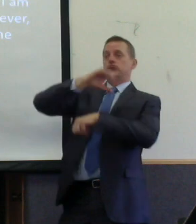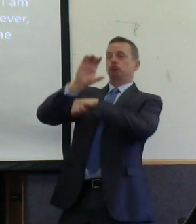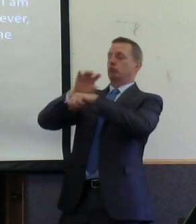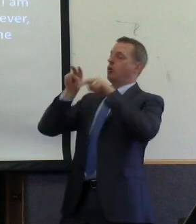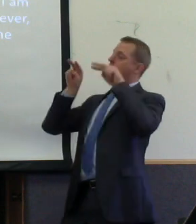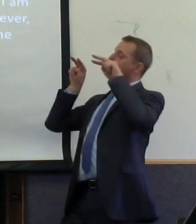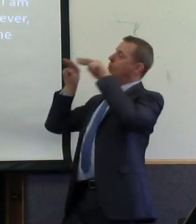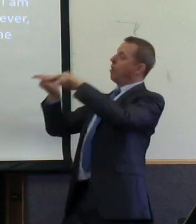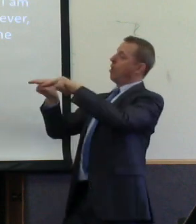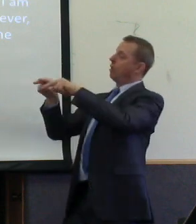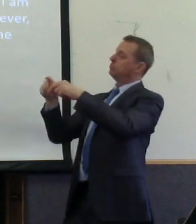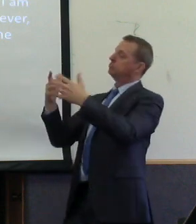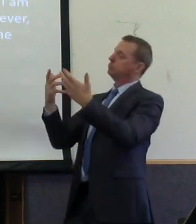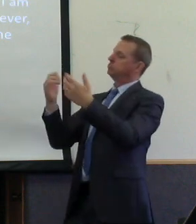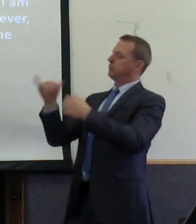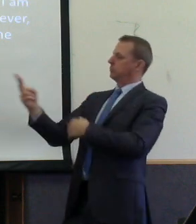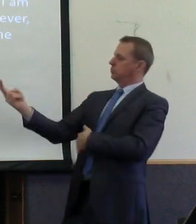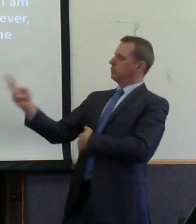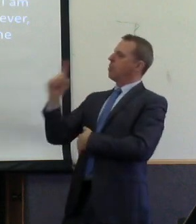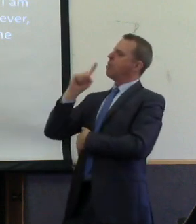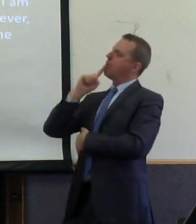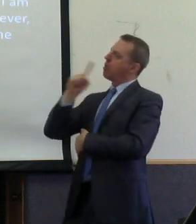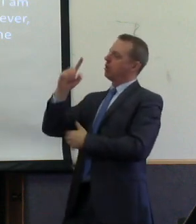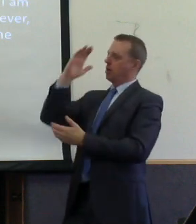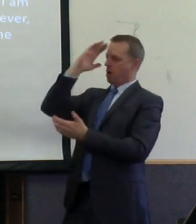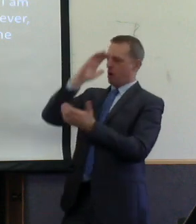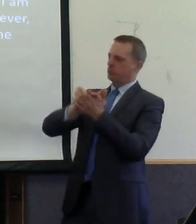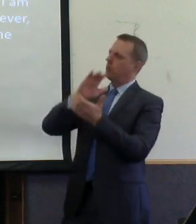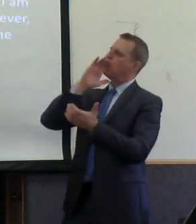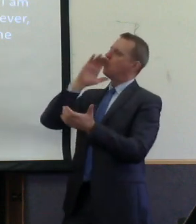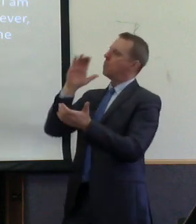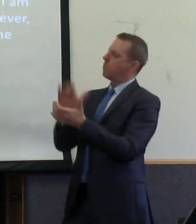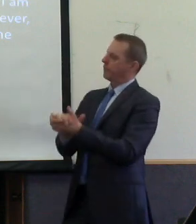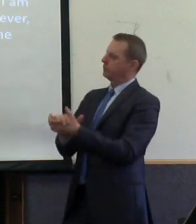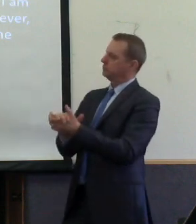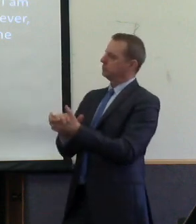Do you promise to continue to God and enjoy your